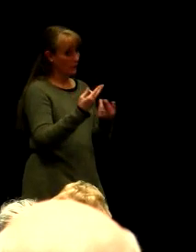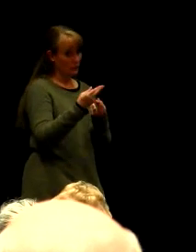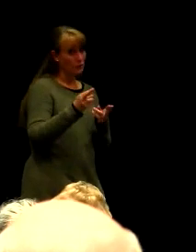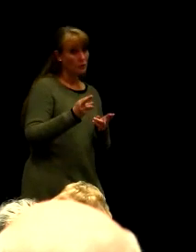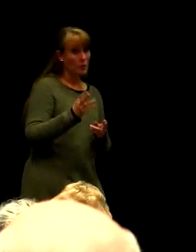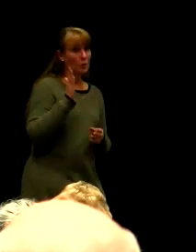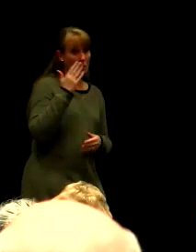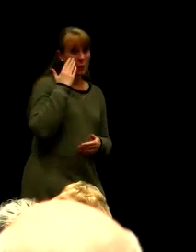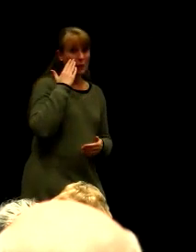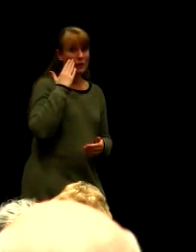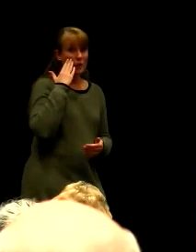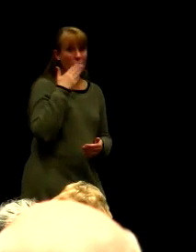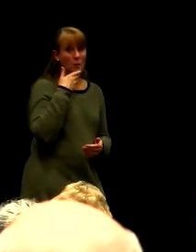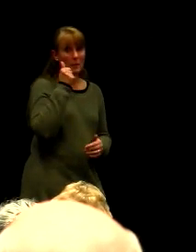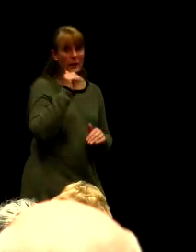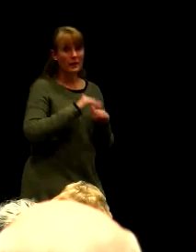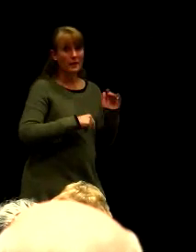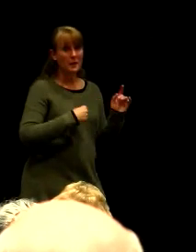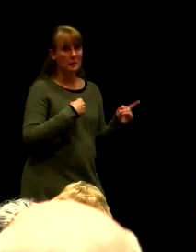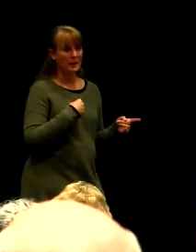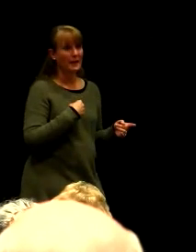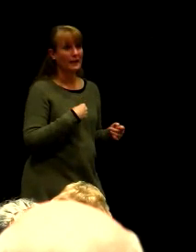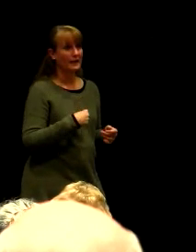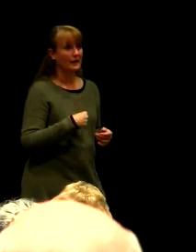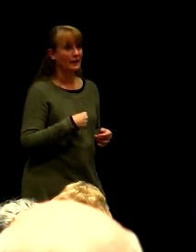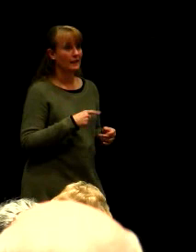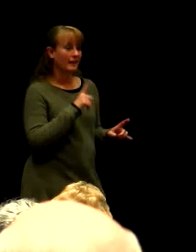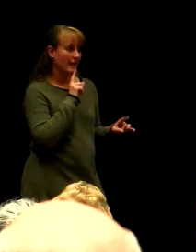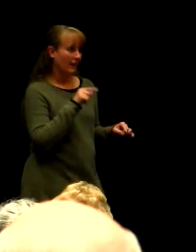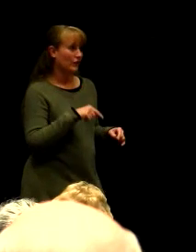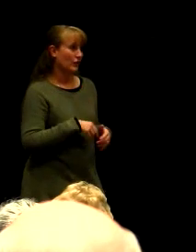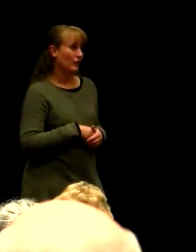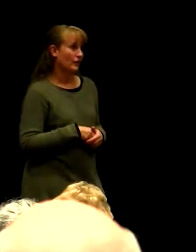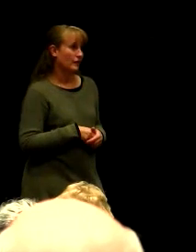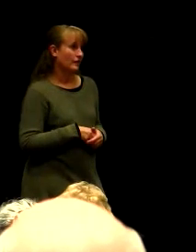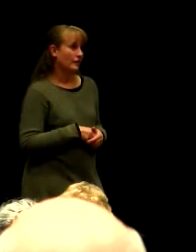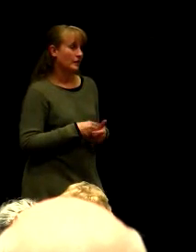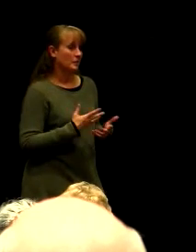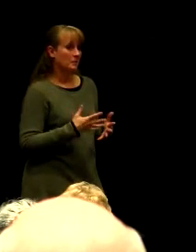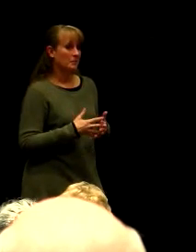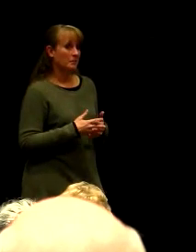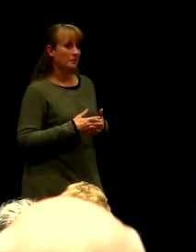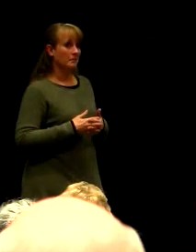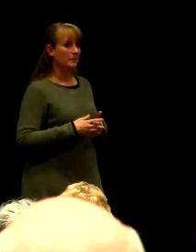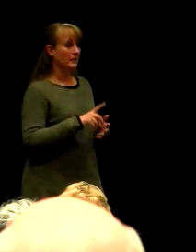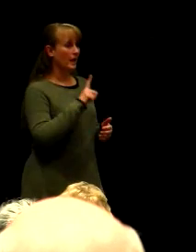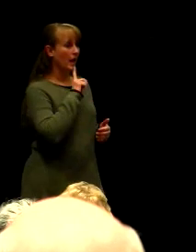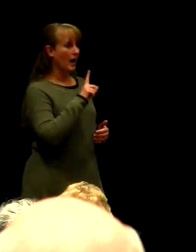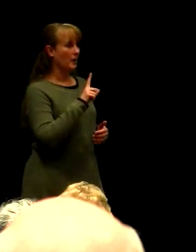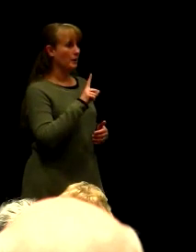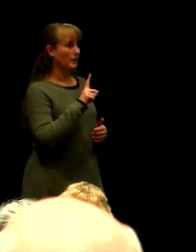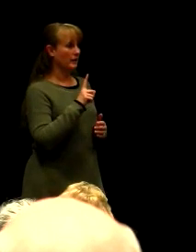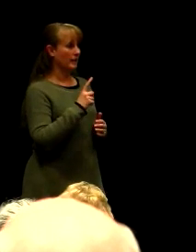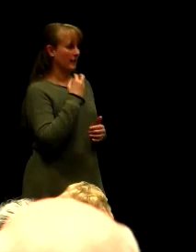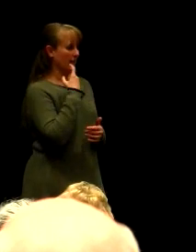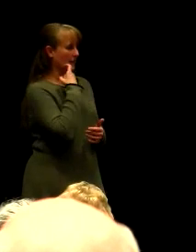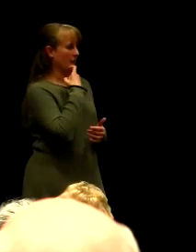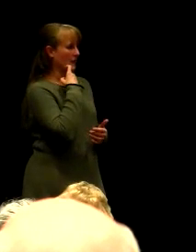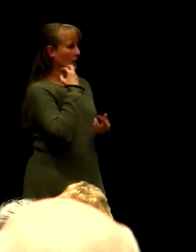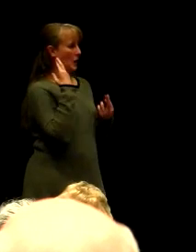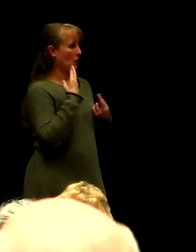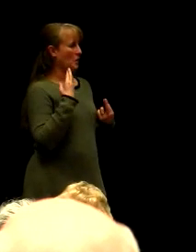probably know many better than me in answer to that question. I'm really a Renaissance scholar